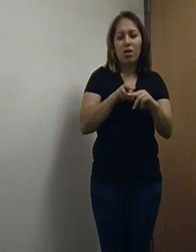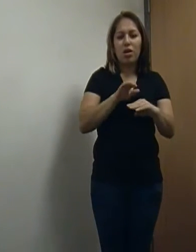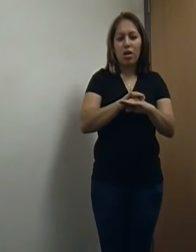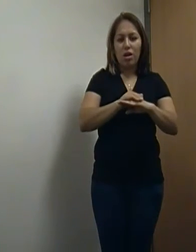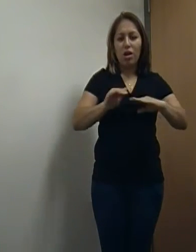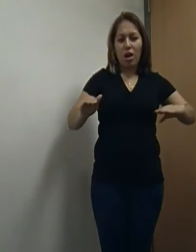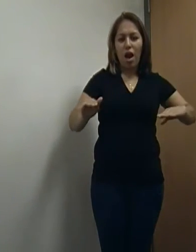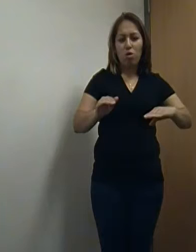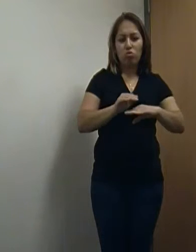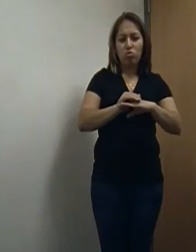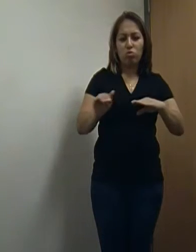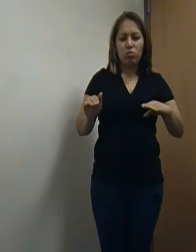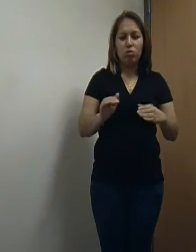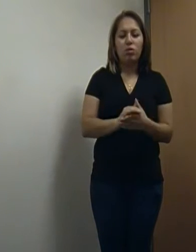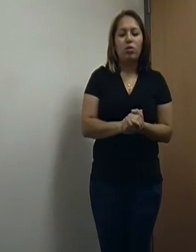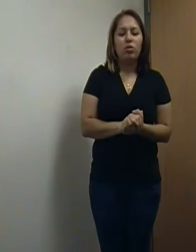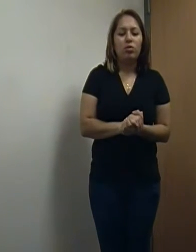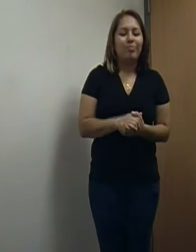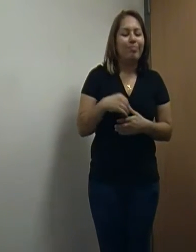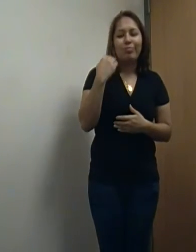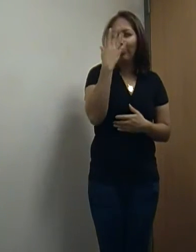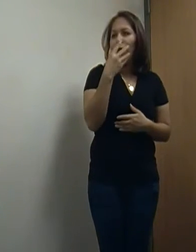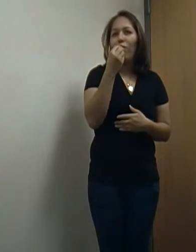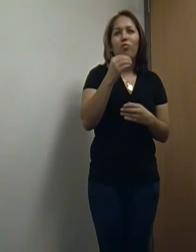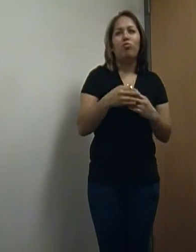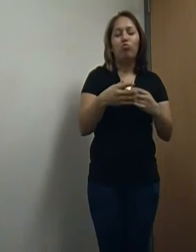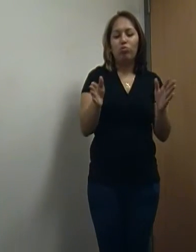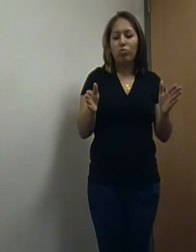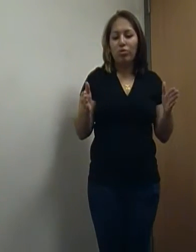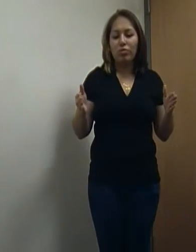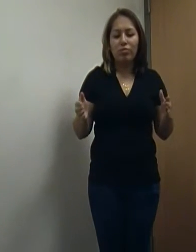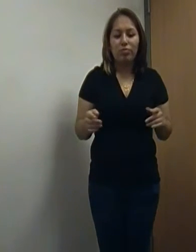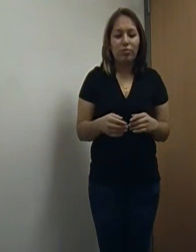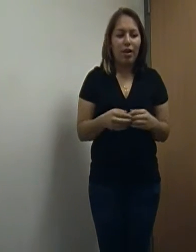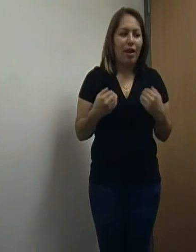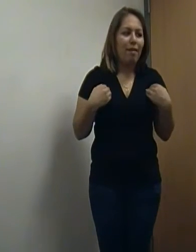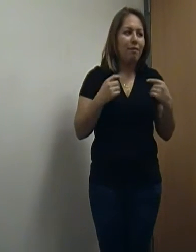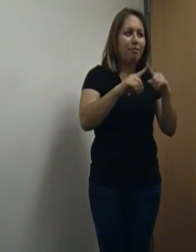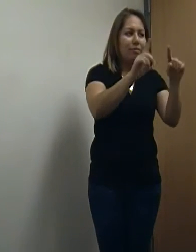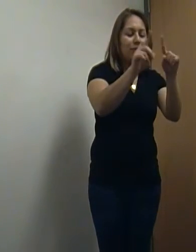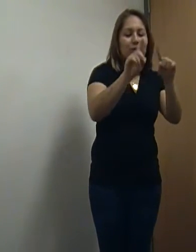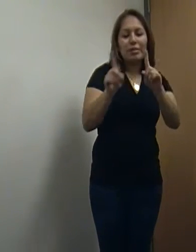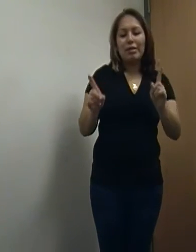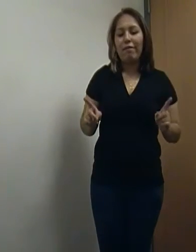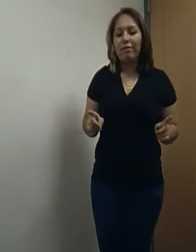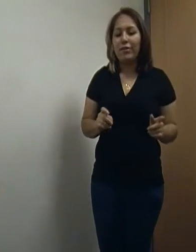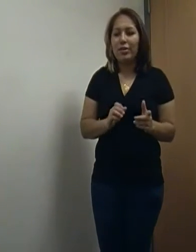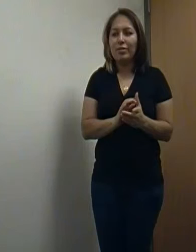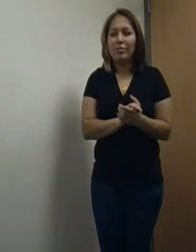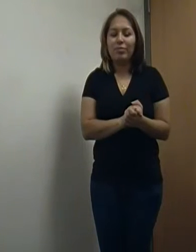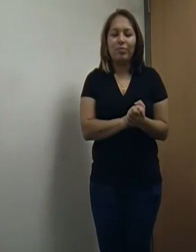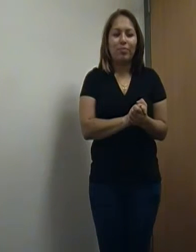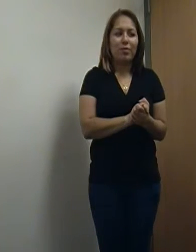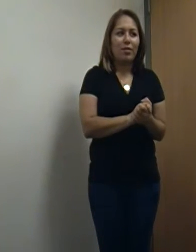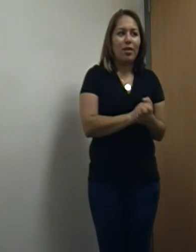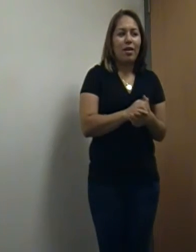and it's a beautiful room with lots of prints, botanical prints that were popular in Victorian times.